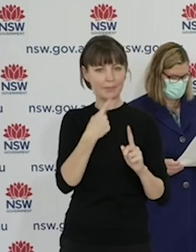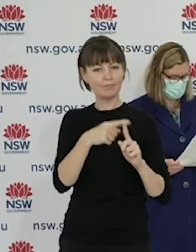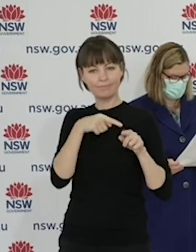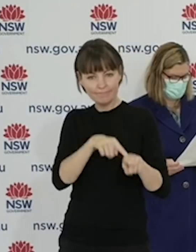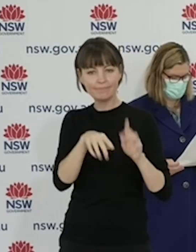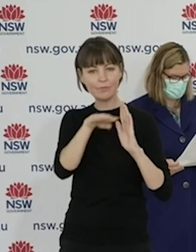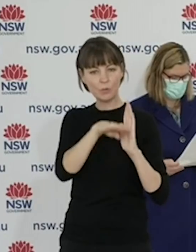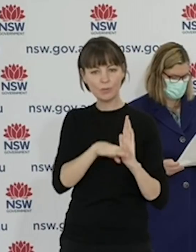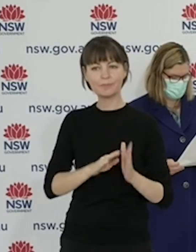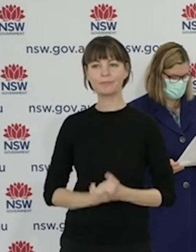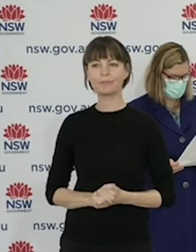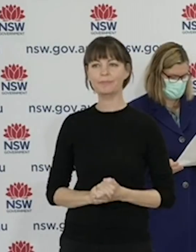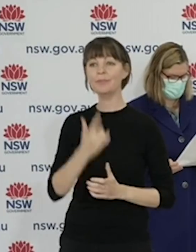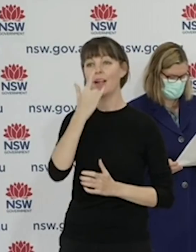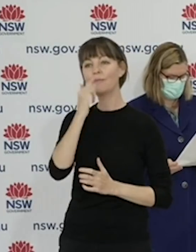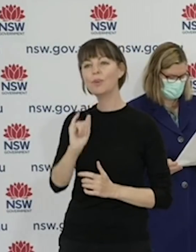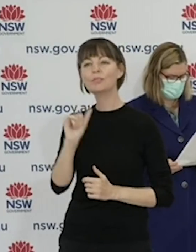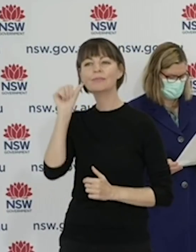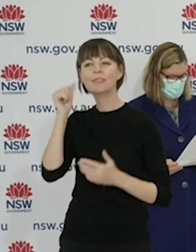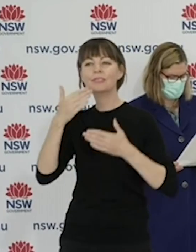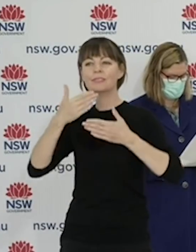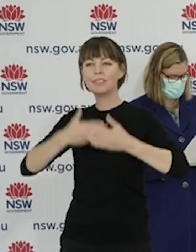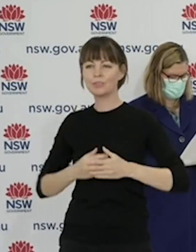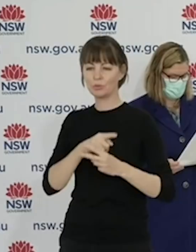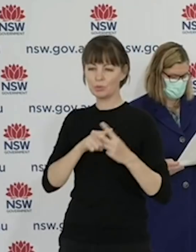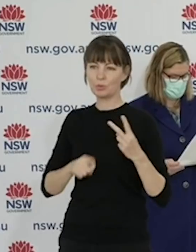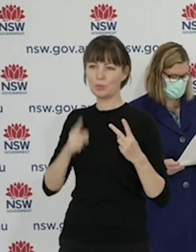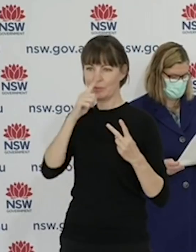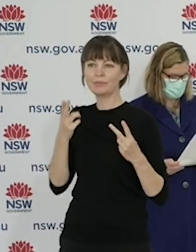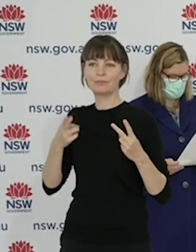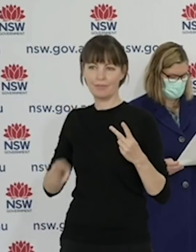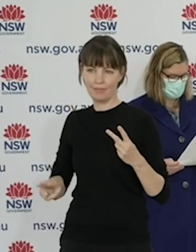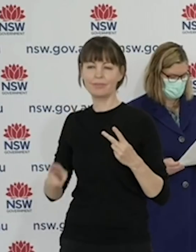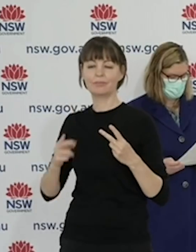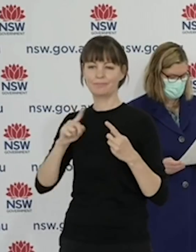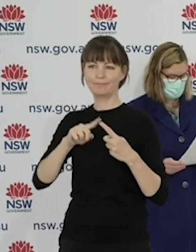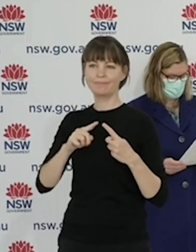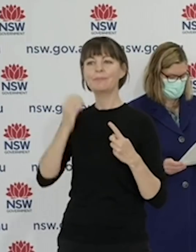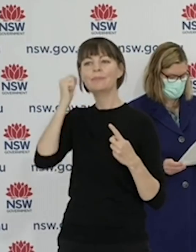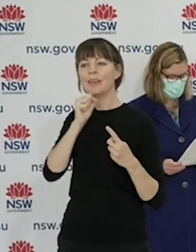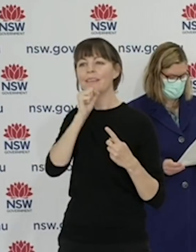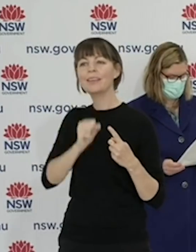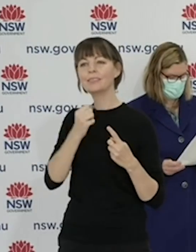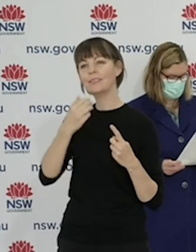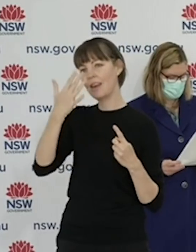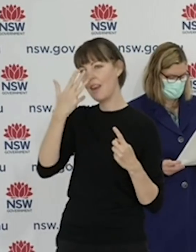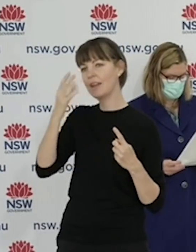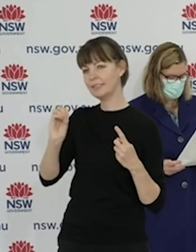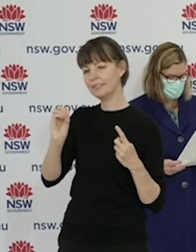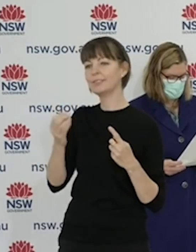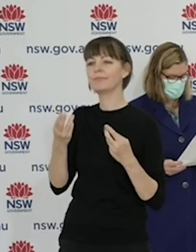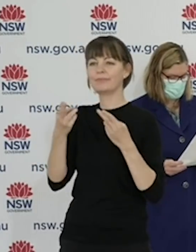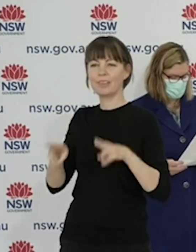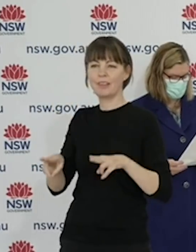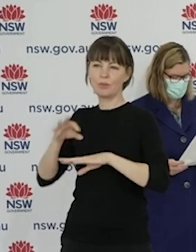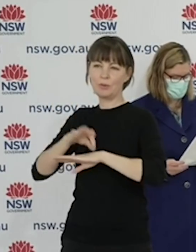two deaths overnight because of the Delta strain. A man in his 90s who died in hospital, unfortunately, again,